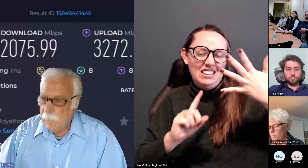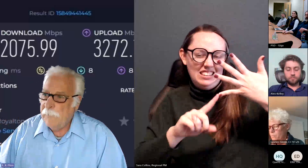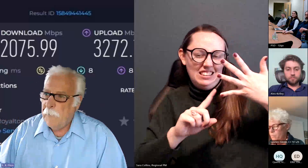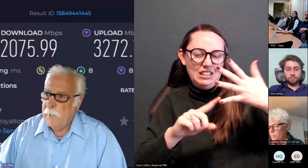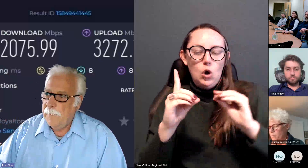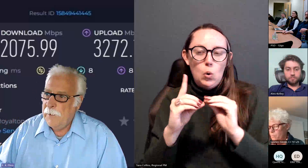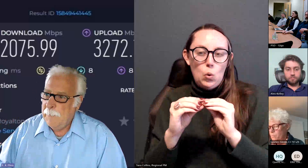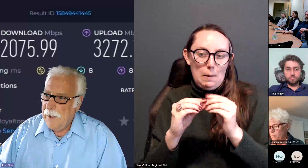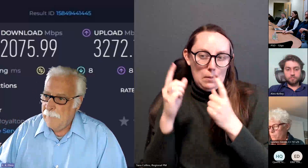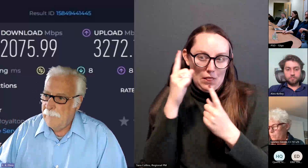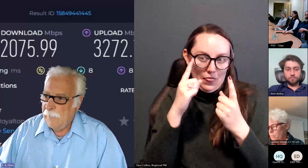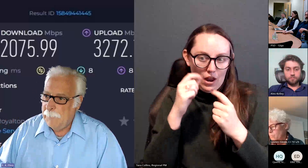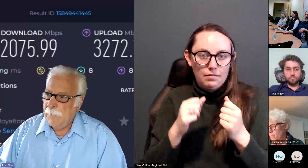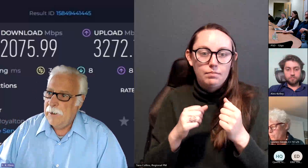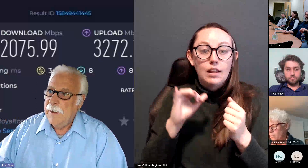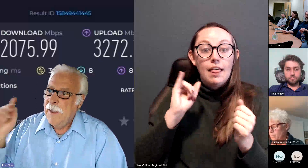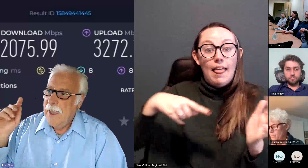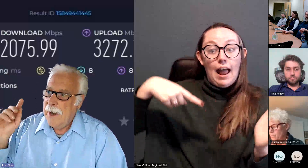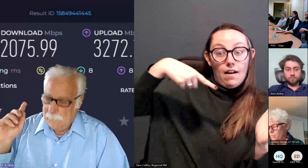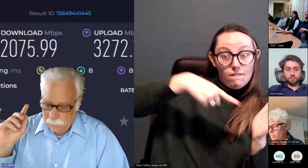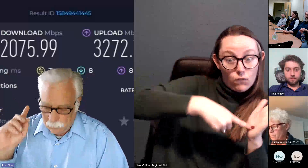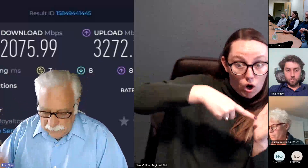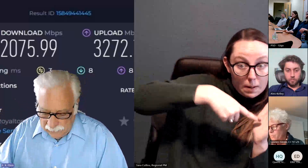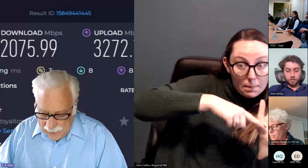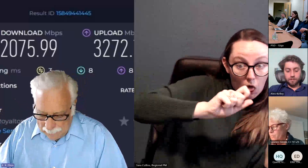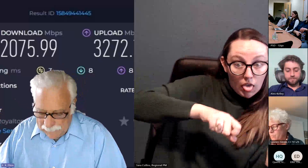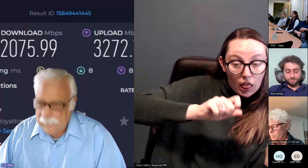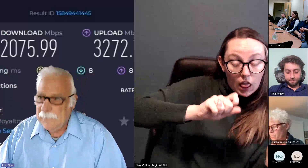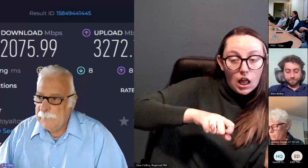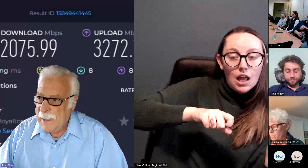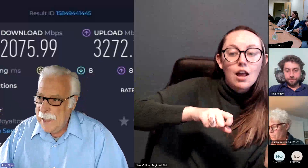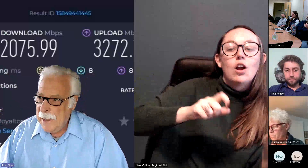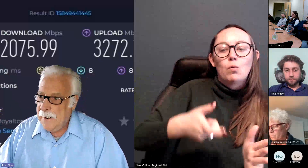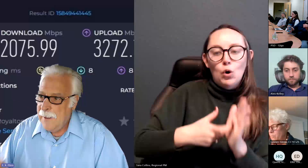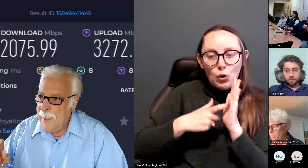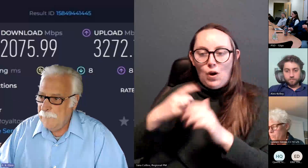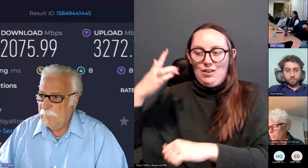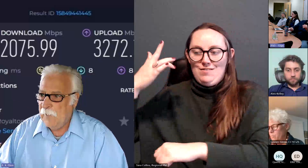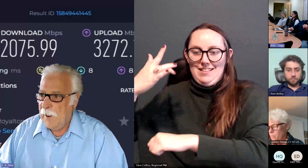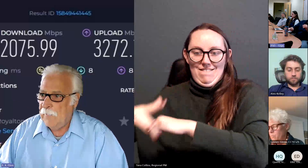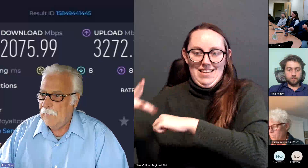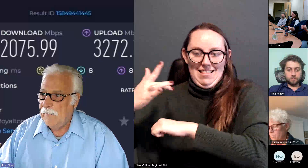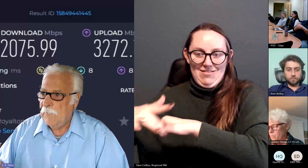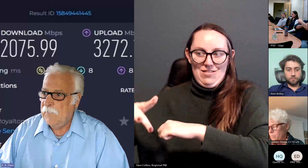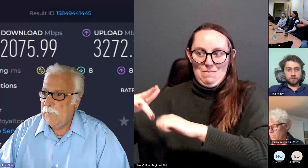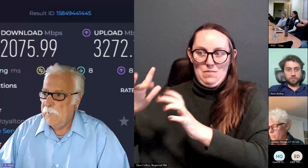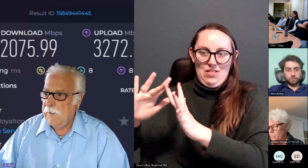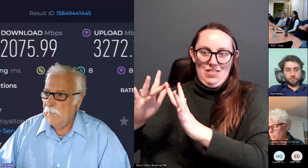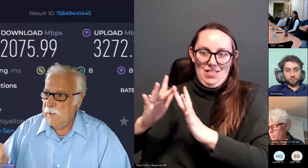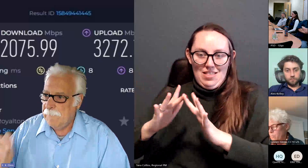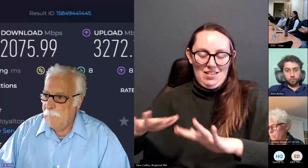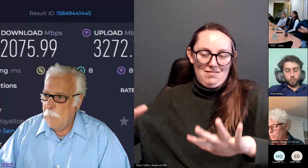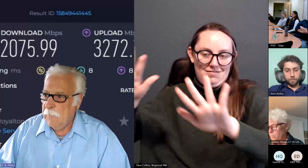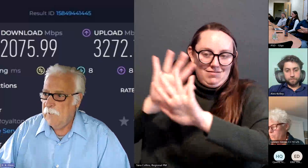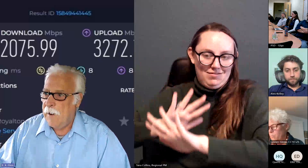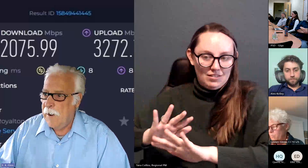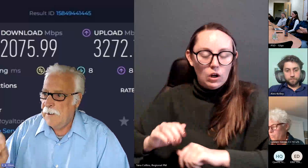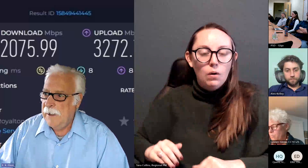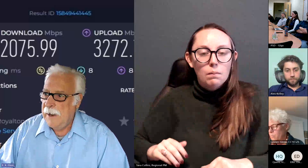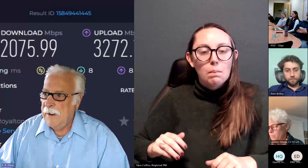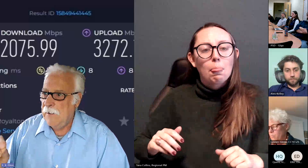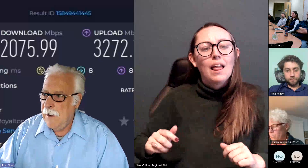There's no affordability without availability. And I was really happy that the plan emphasized that the CUDs need to